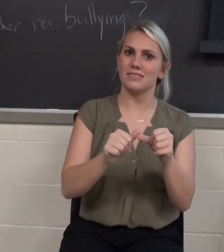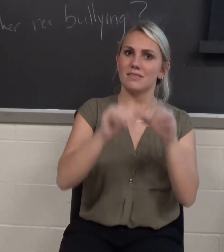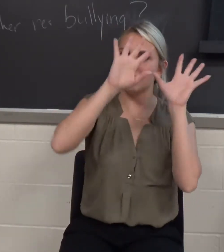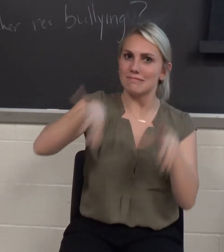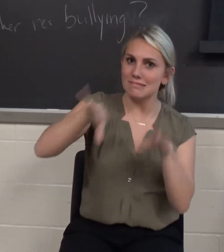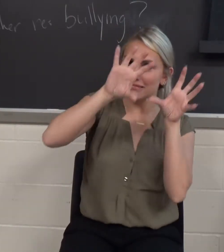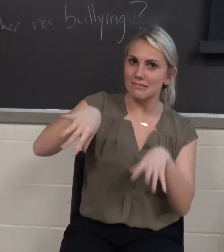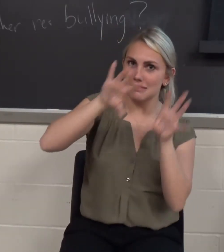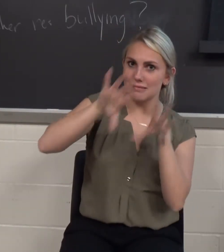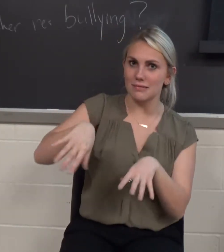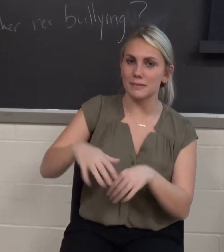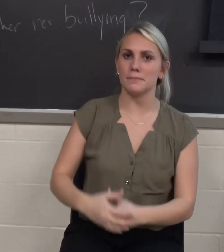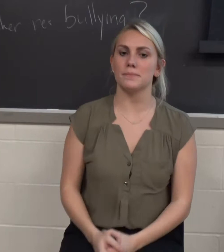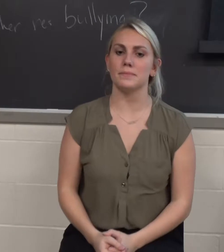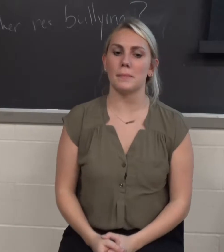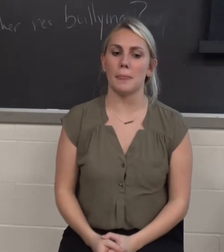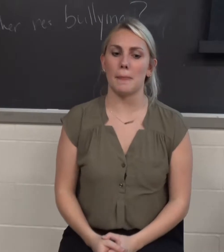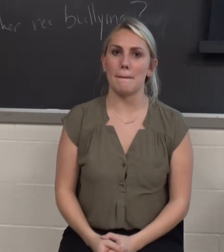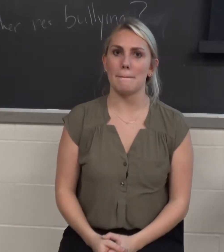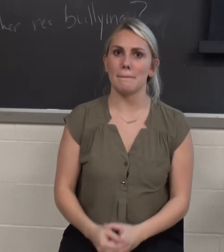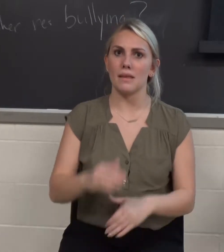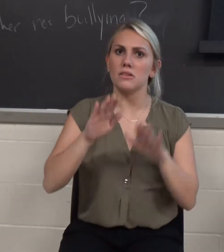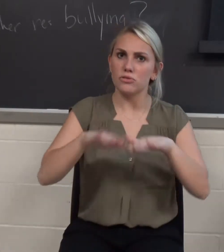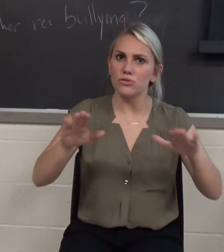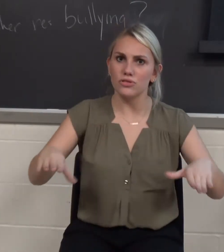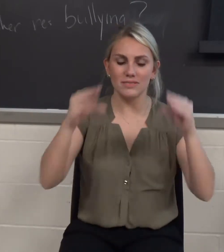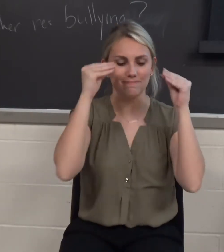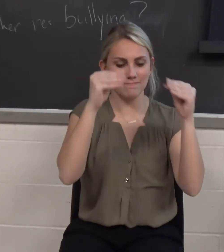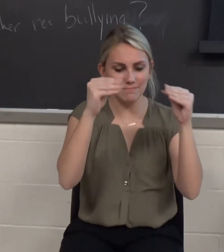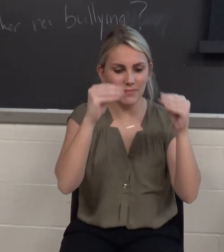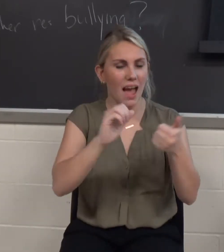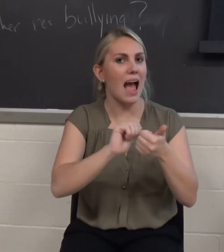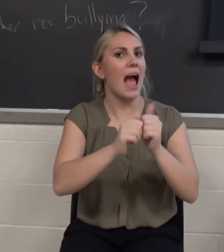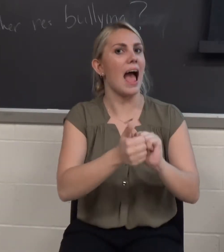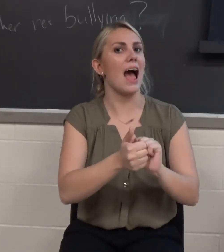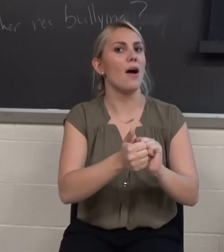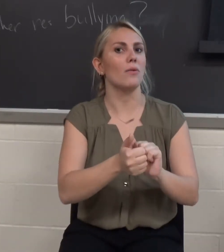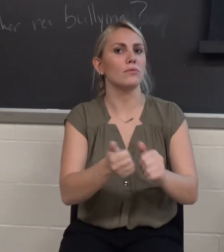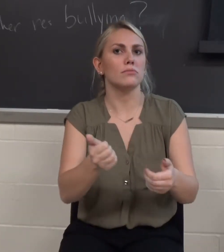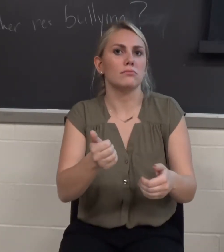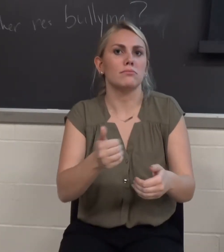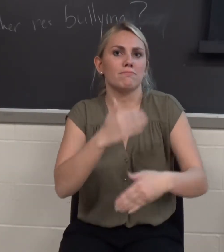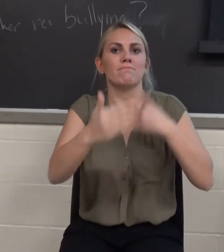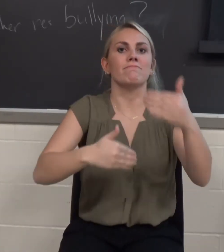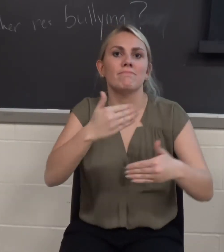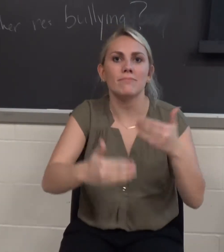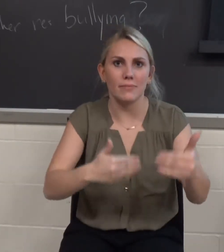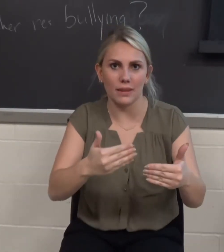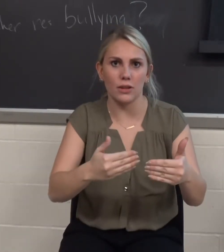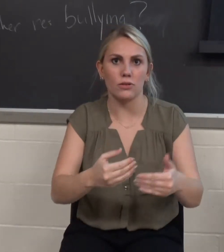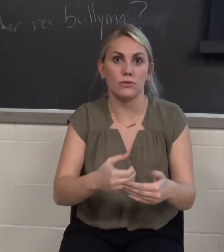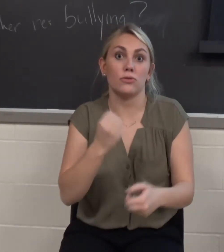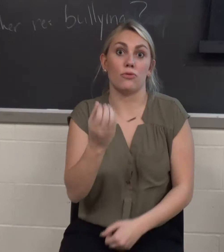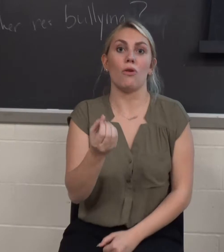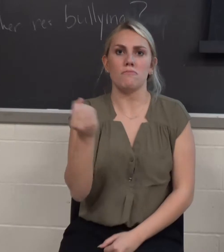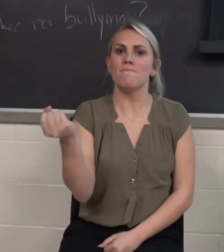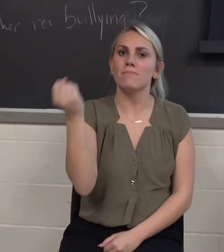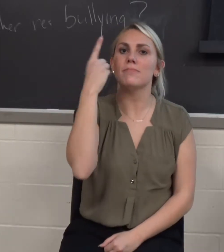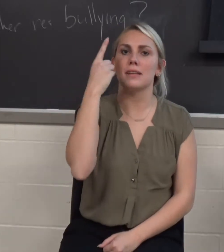So we teach kids how this works so that they can know what to expect when they're reading. Now you notice at the top that it says integral or